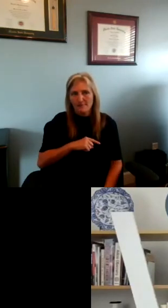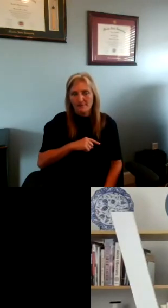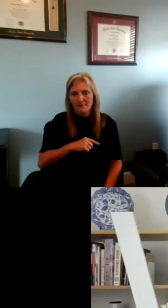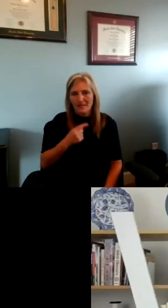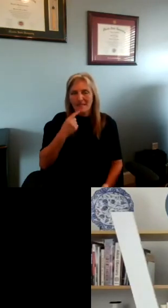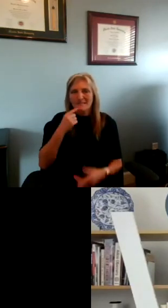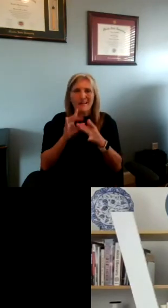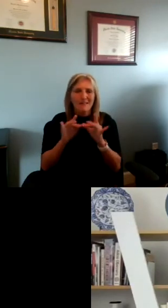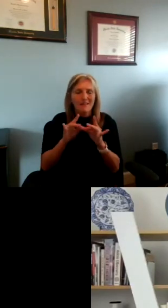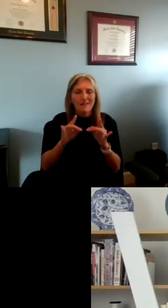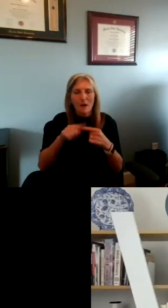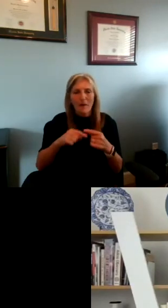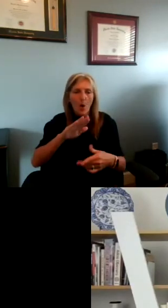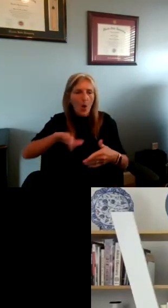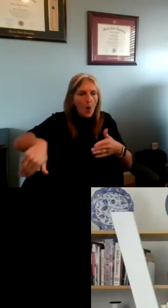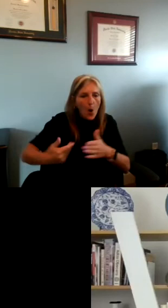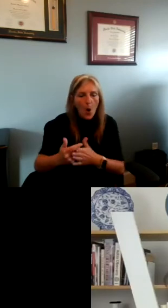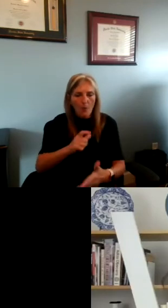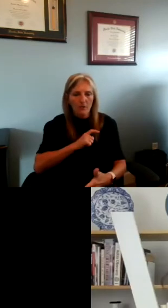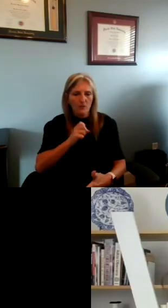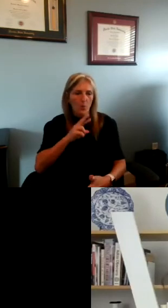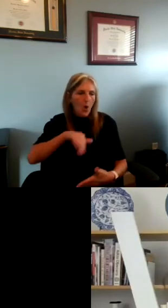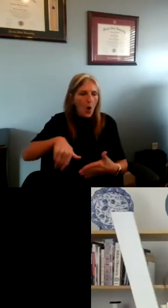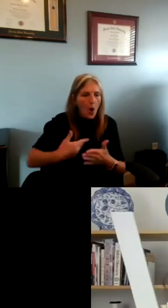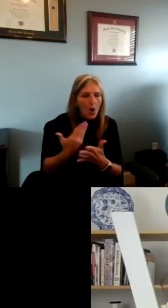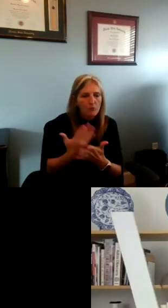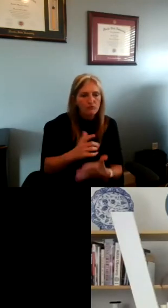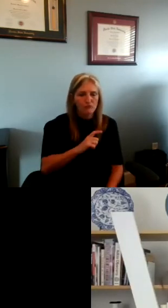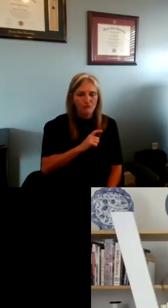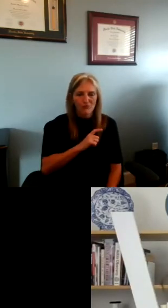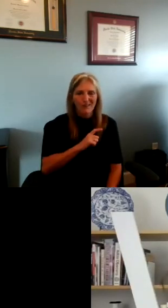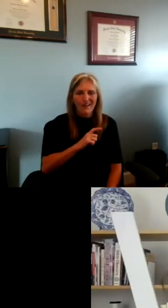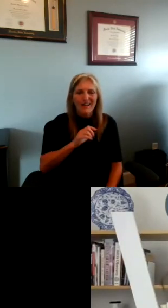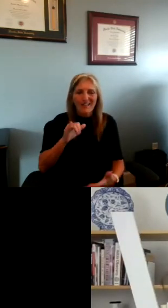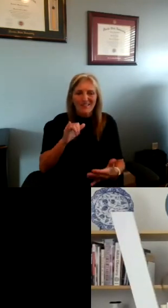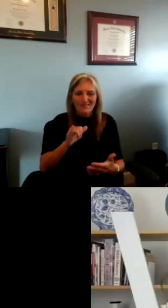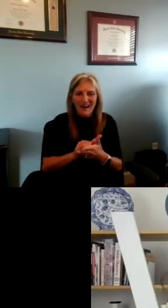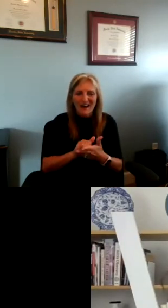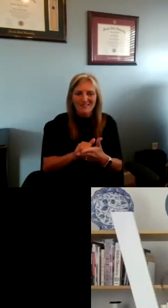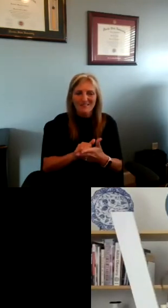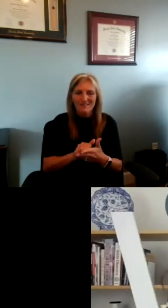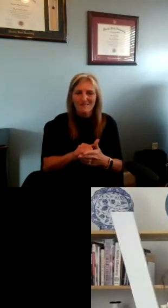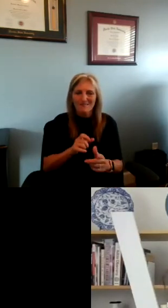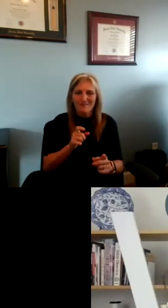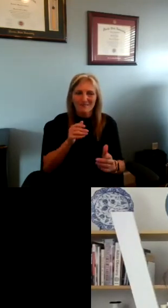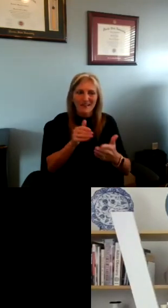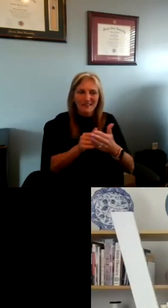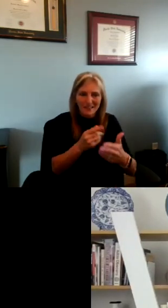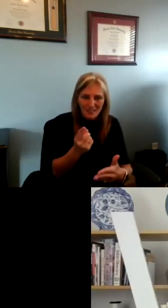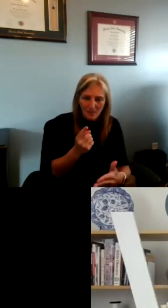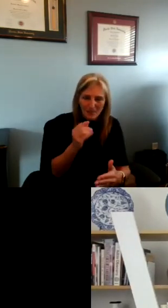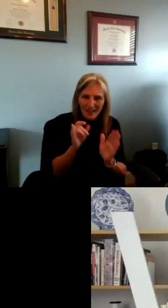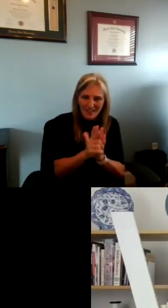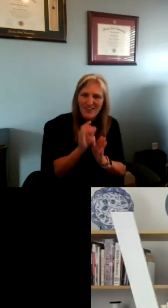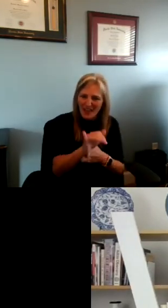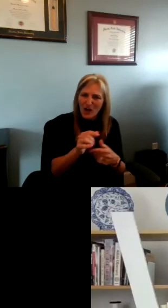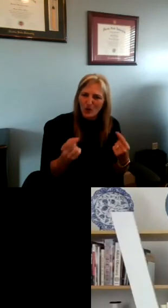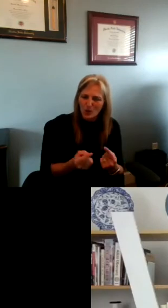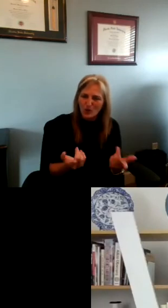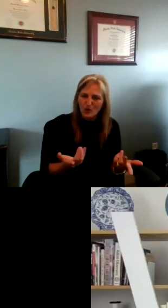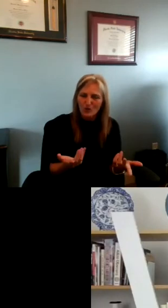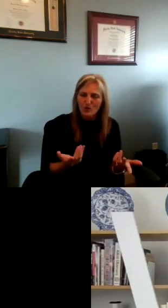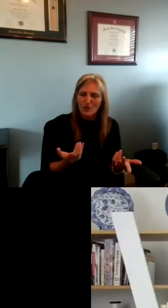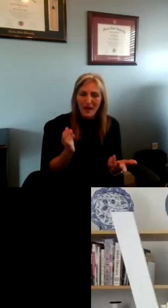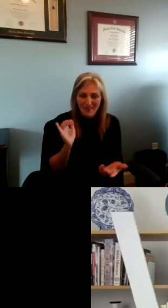out about all police officers or all correction officers, we're attacking people's identity, and that hurts. Mm-hmm. But that community can look at